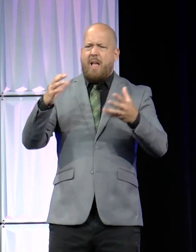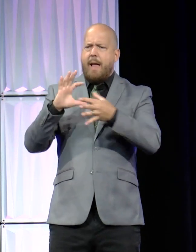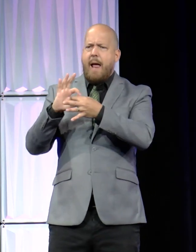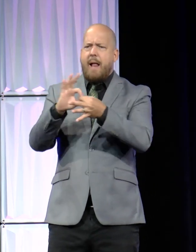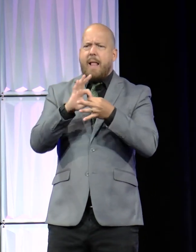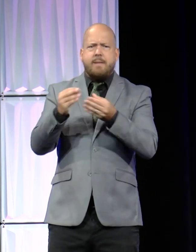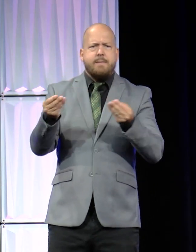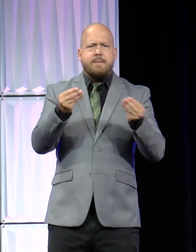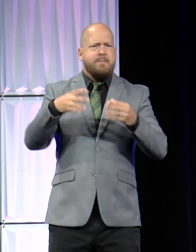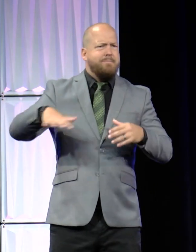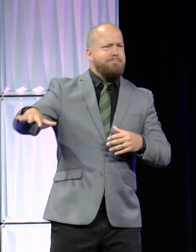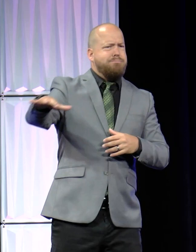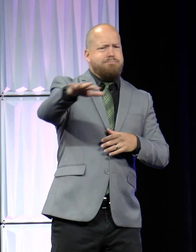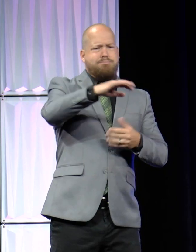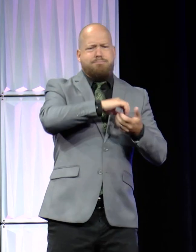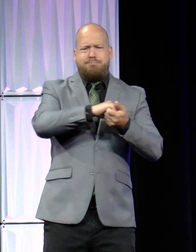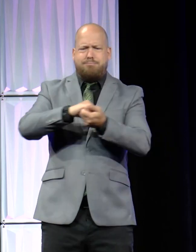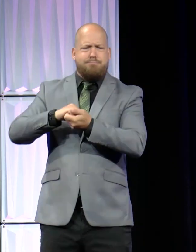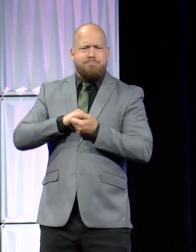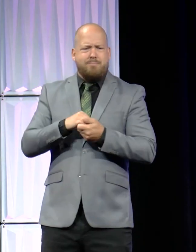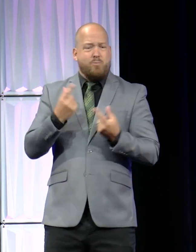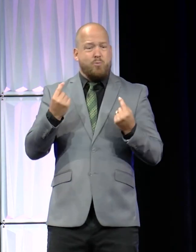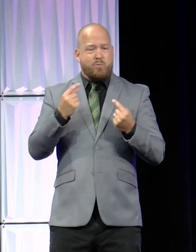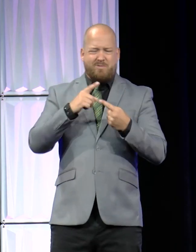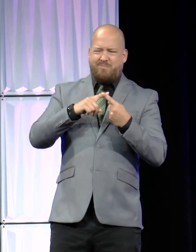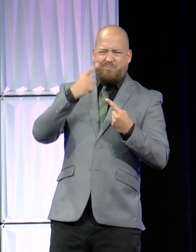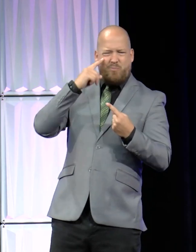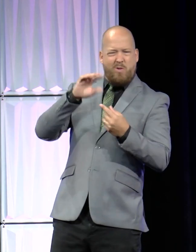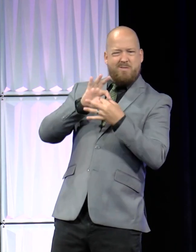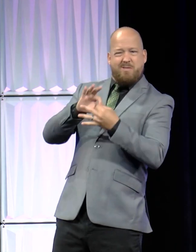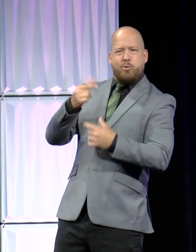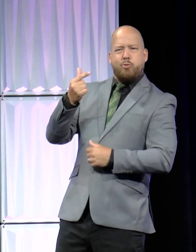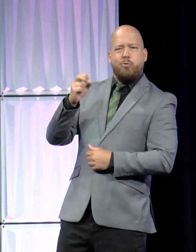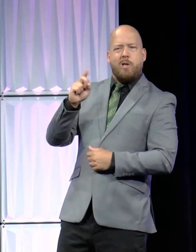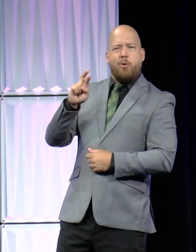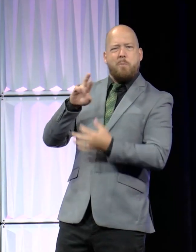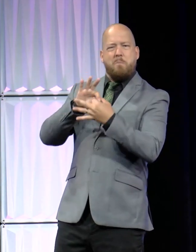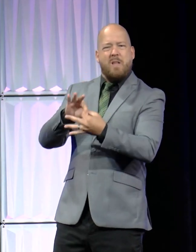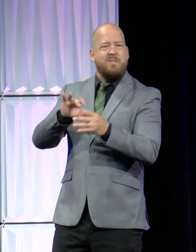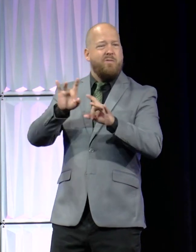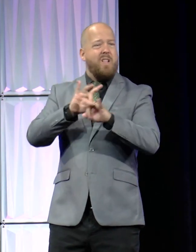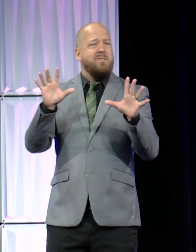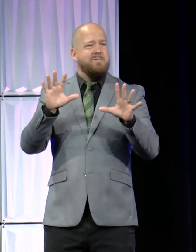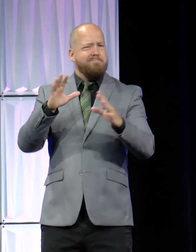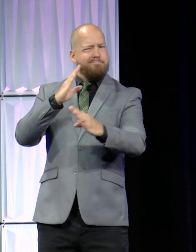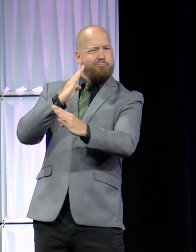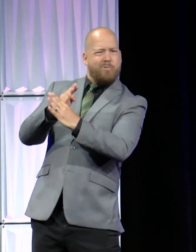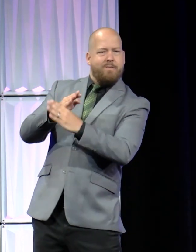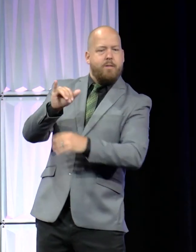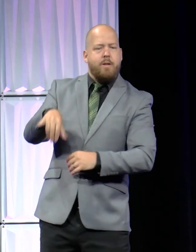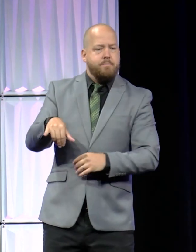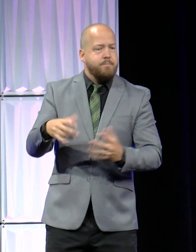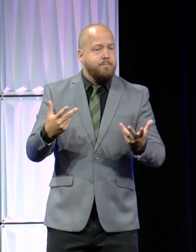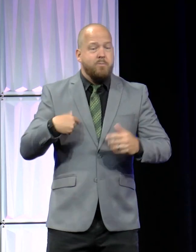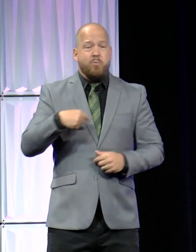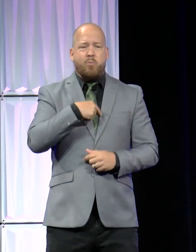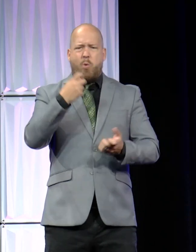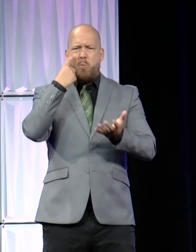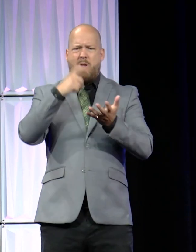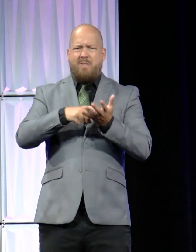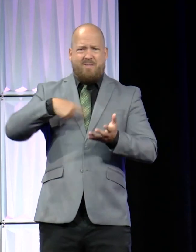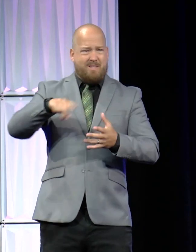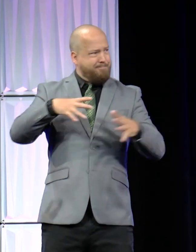gender-based violence, and particularly sexual violence. And I recognize the gravity of this particular convening, being the